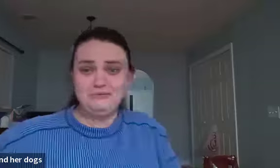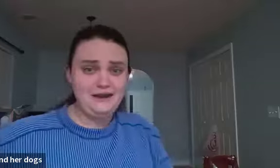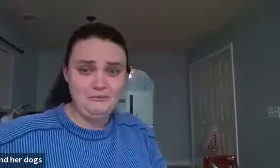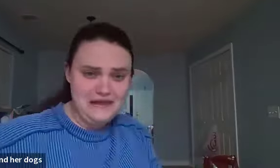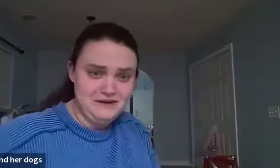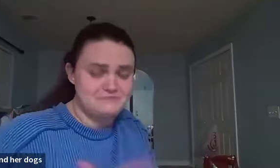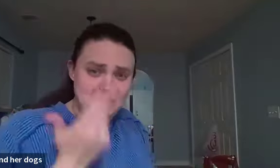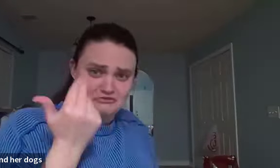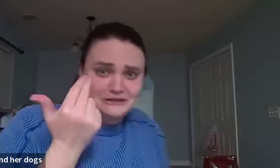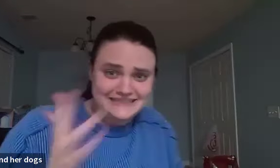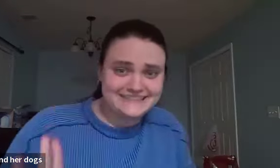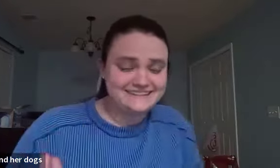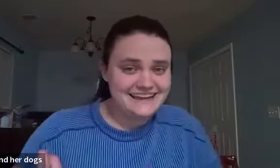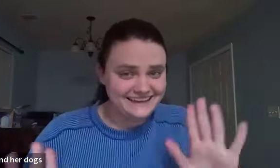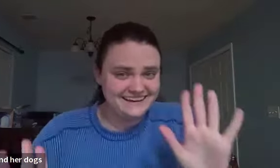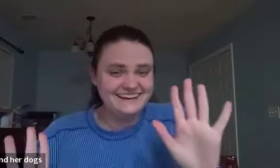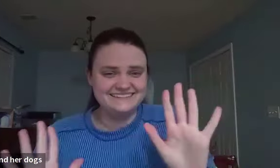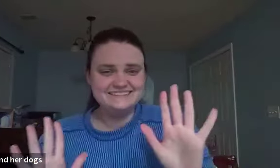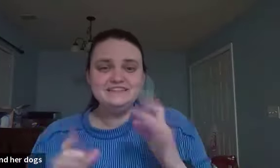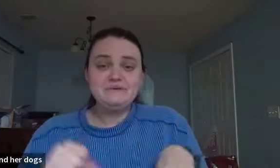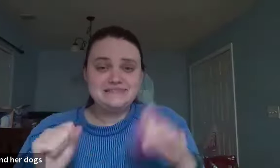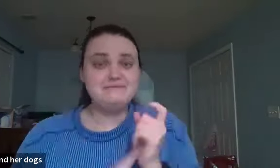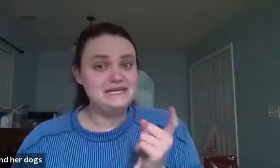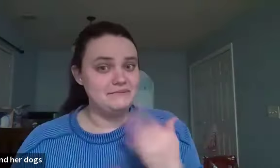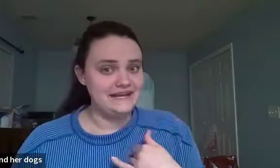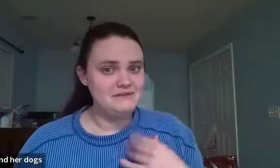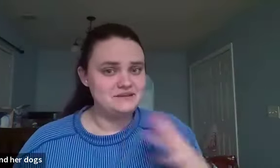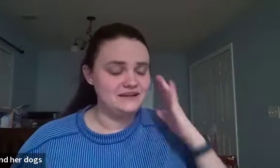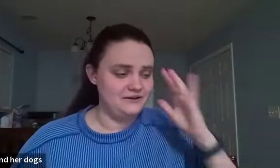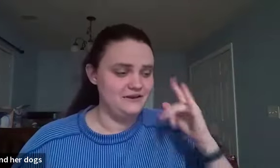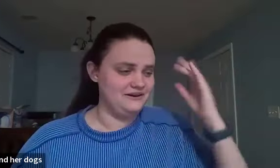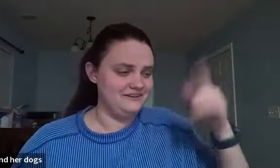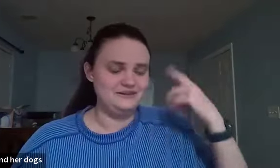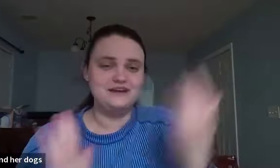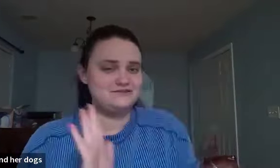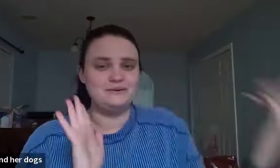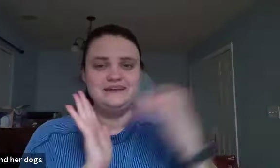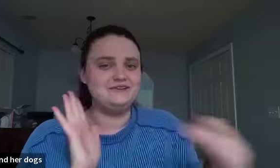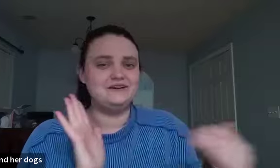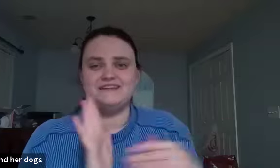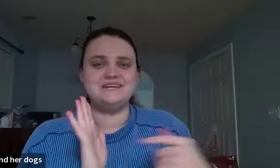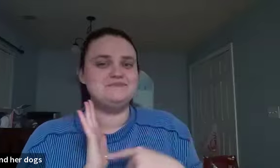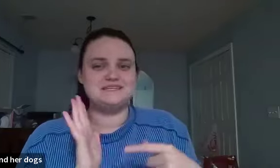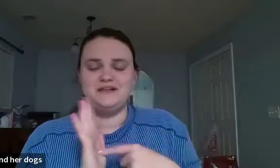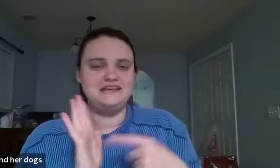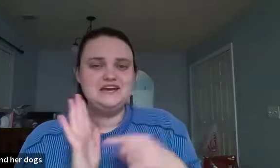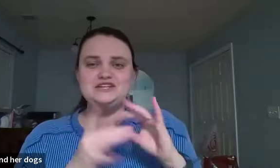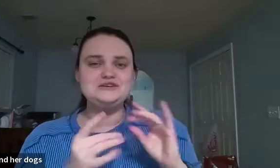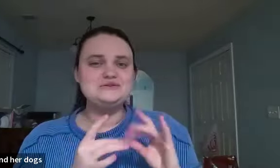don't blame them. I'm sorry, 13. Like that would take me a minute. I'd be like, okay, hold on. You're gonna have to repeat. You're gonna have to give me some like